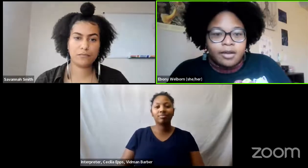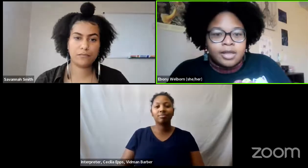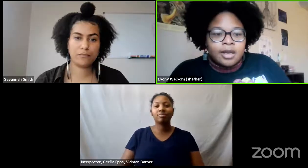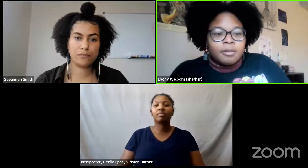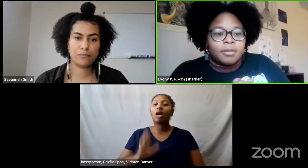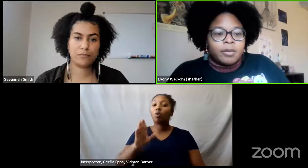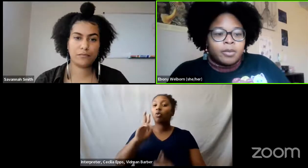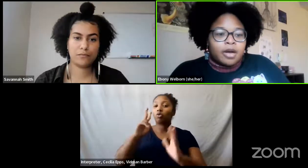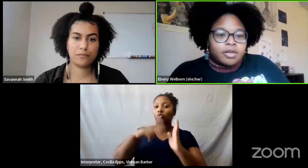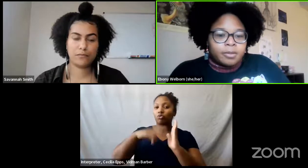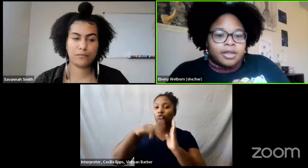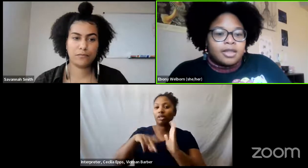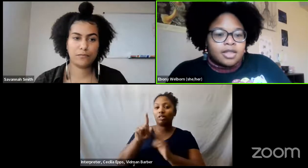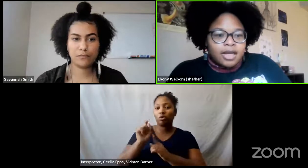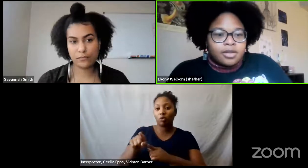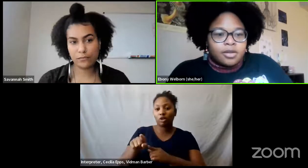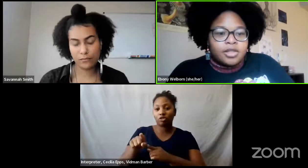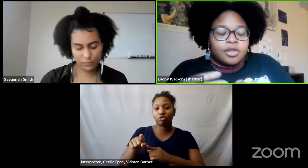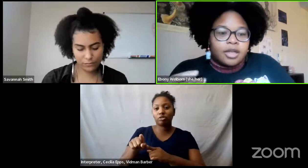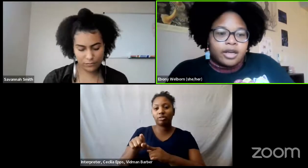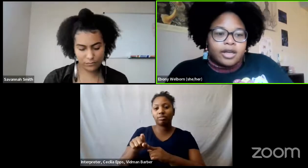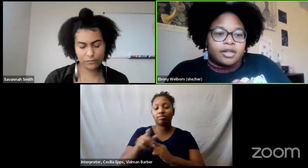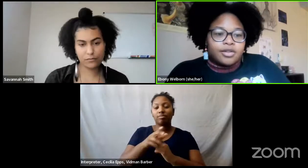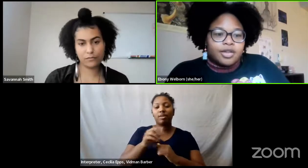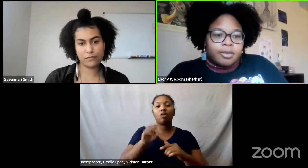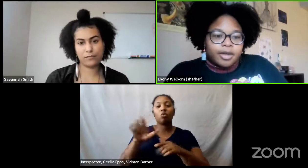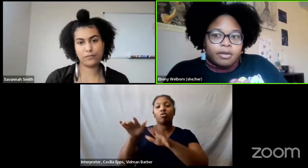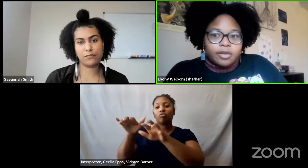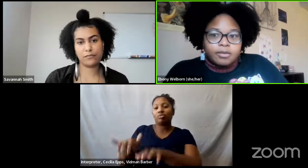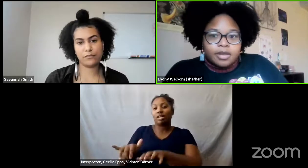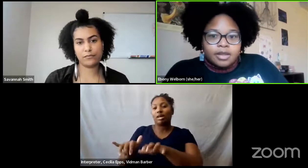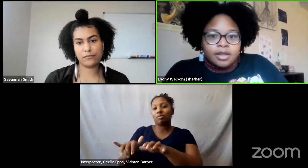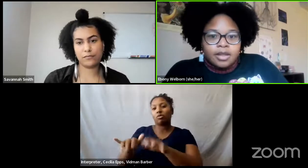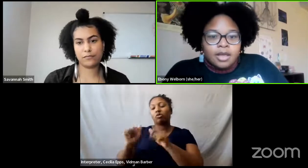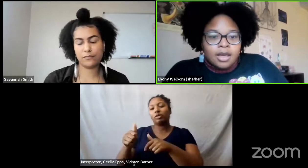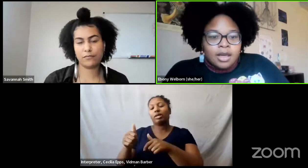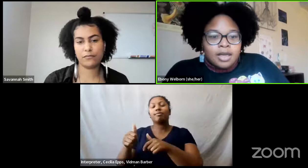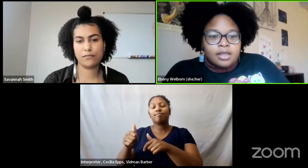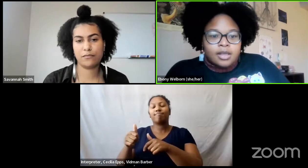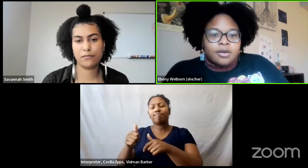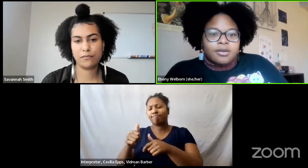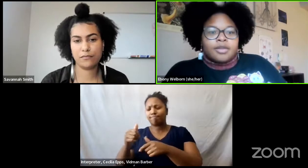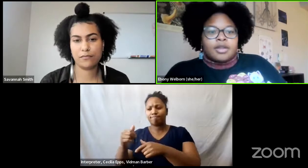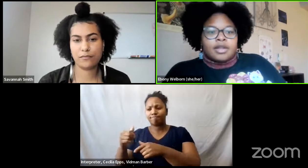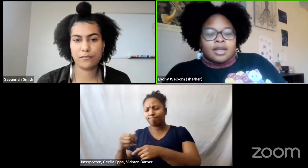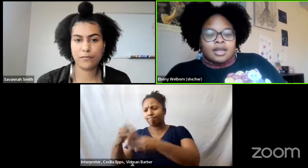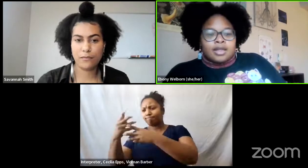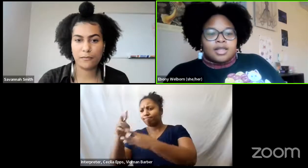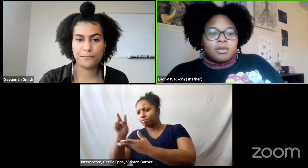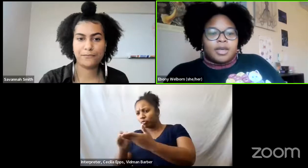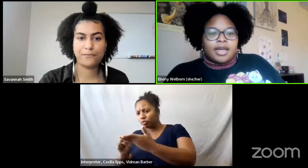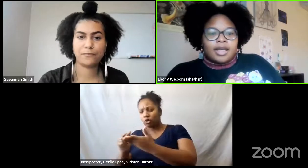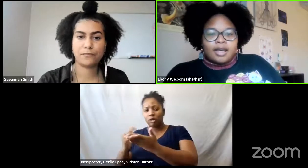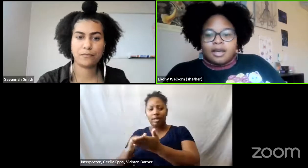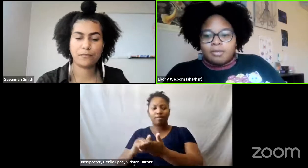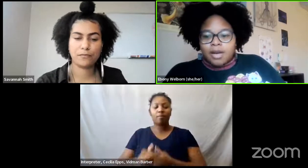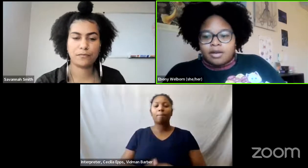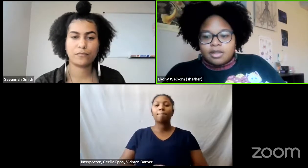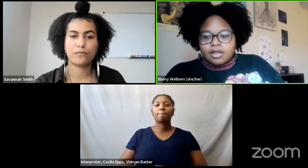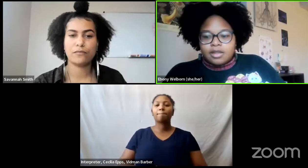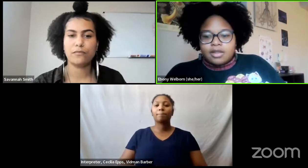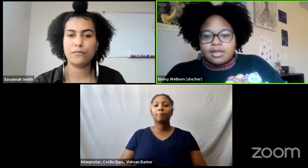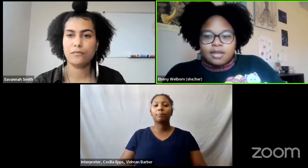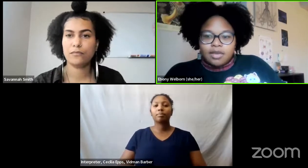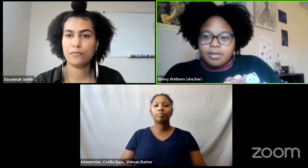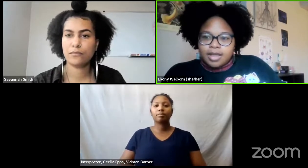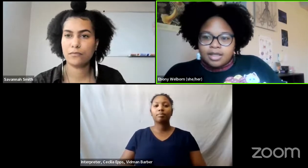out loud, but we will also put it in the chat so that you can carry it into your breakout rooms. And so this will be